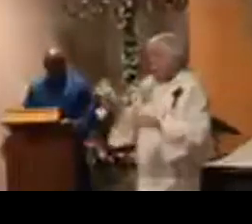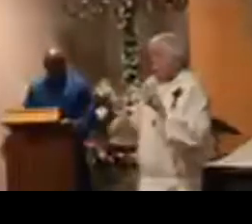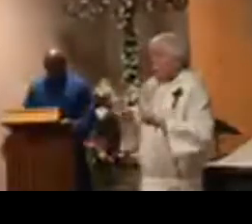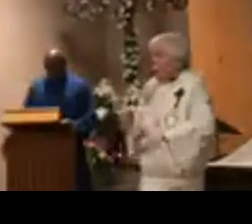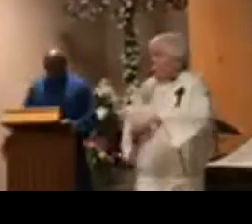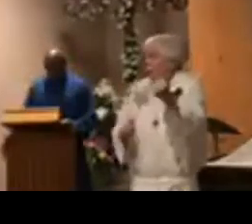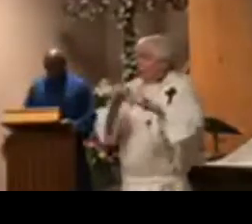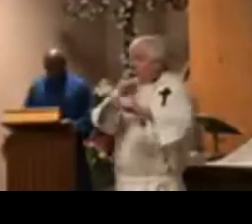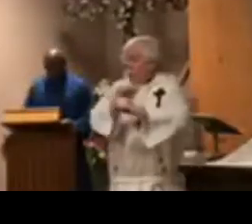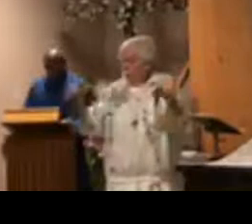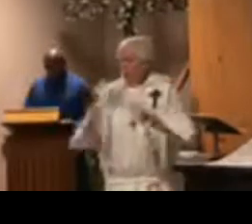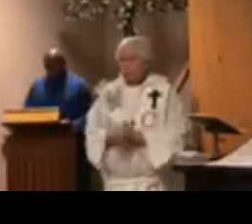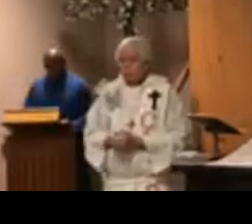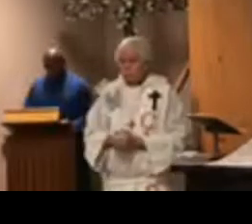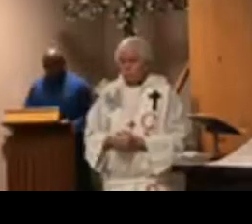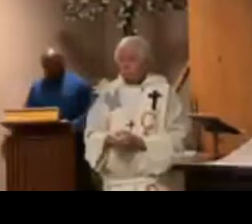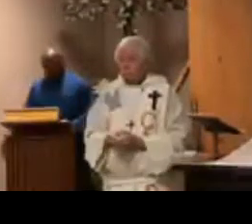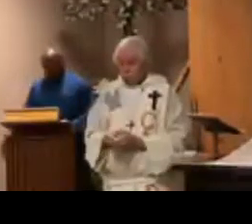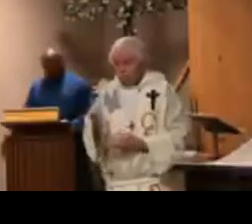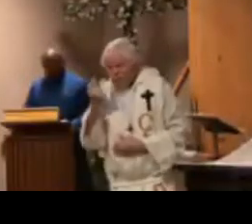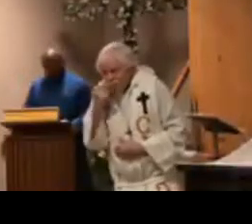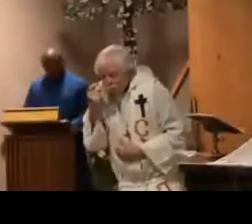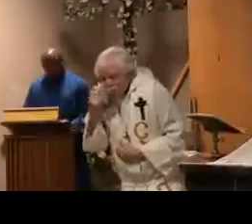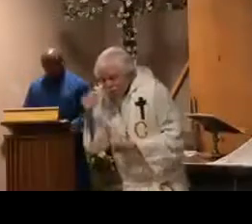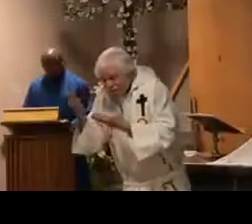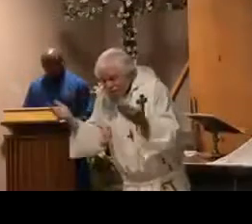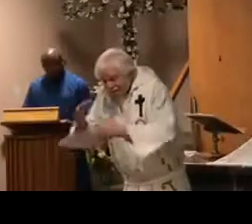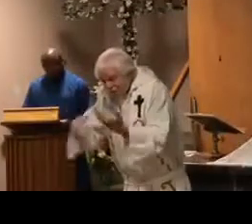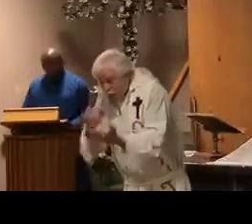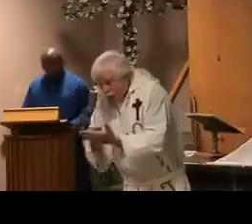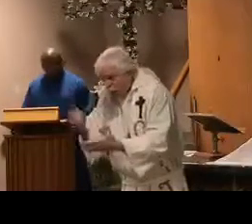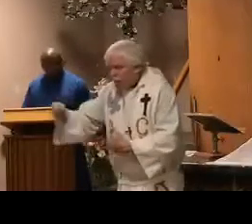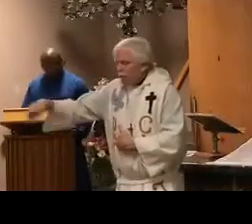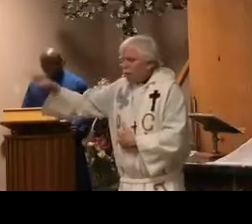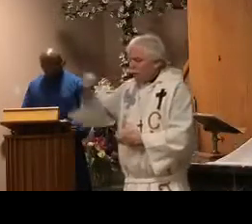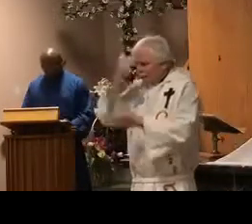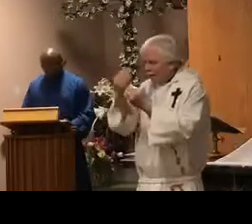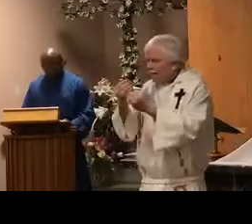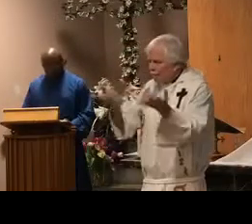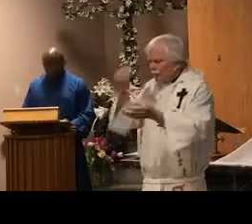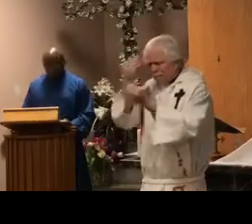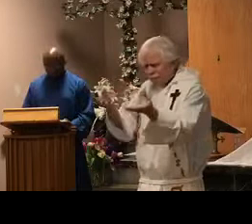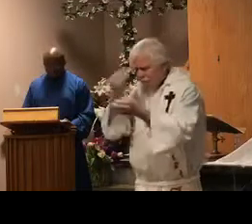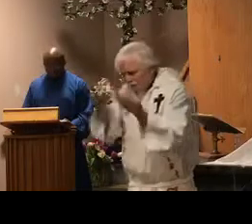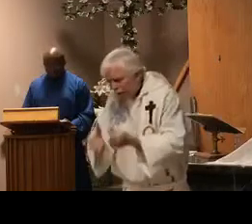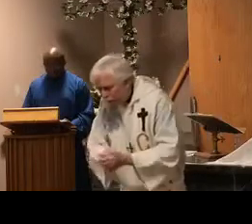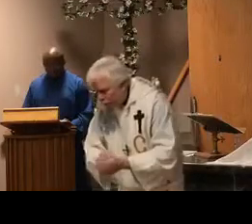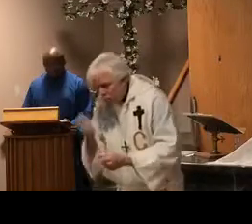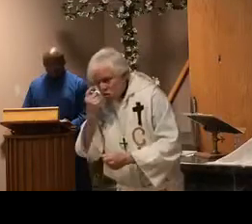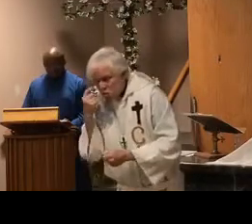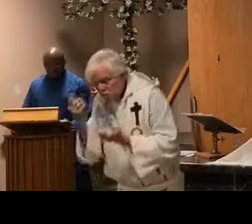he will rise again." So those women remembered Jesus' story. And then they left the tomb and went to the